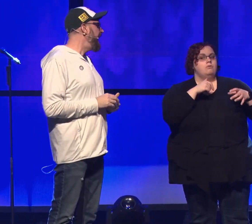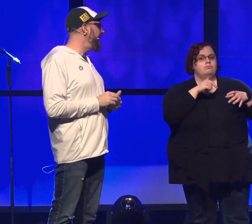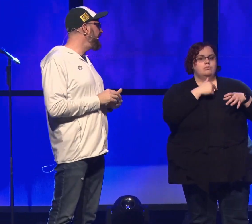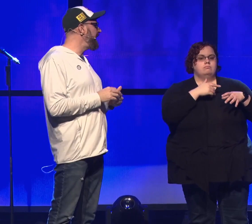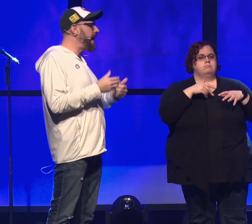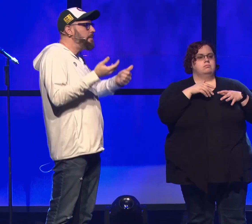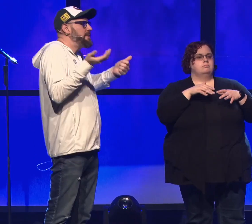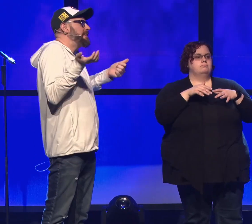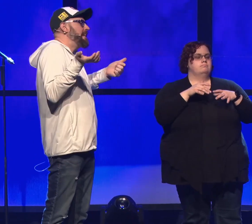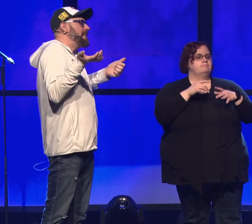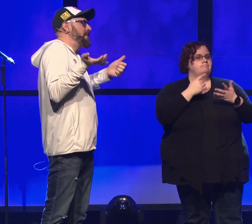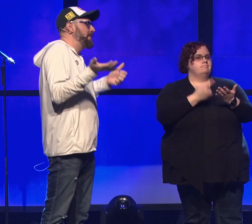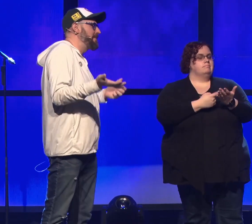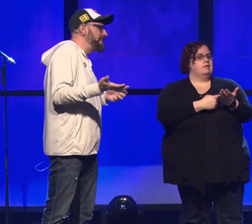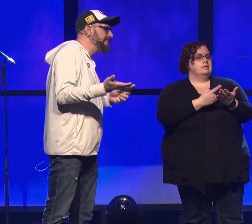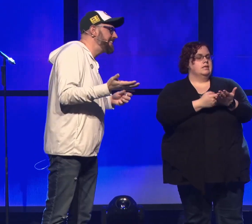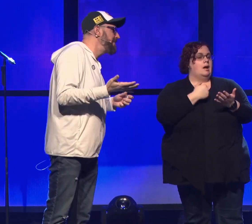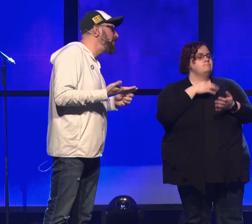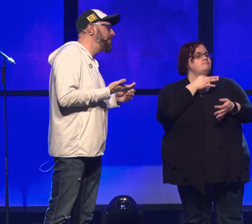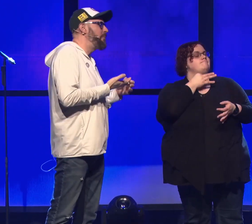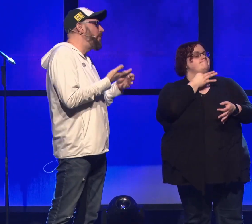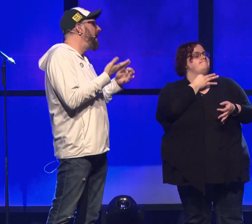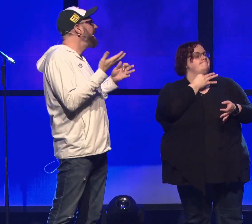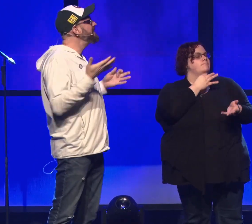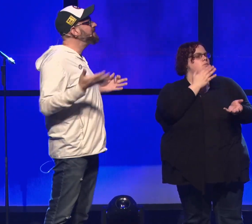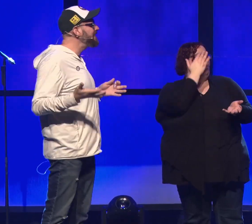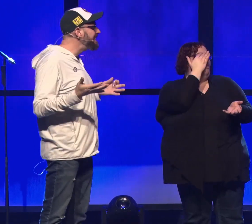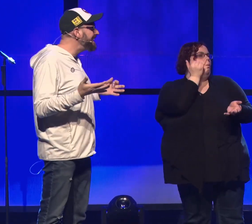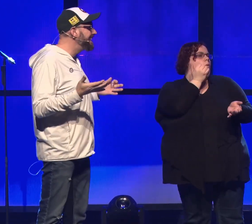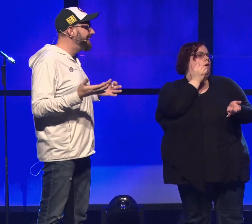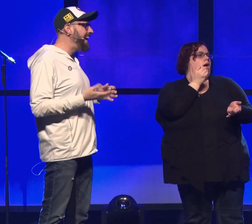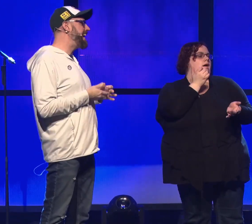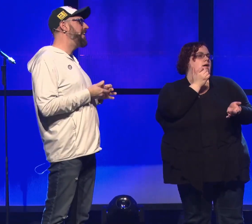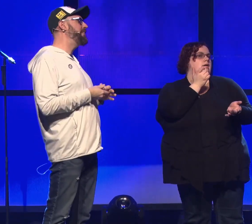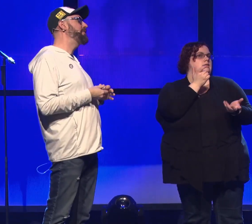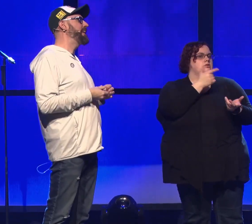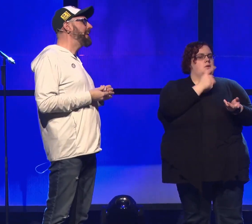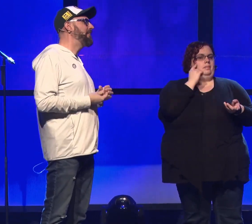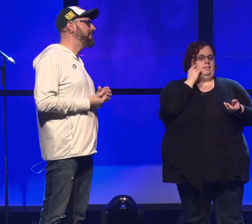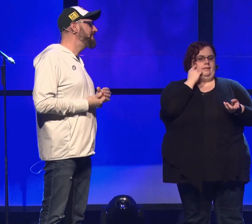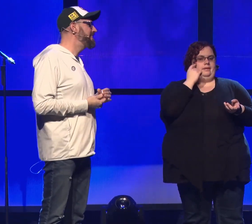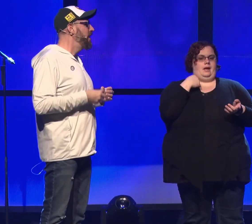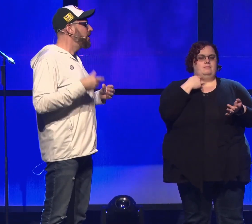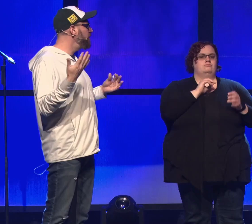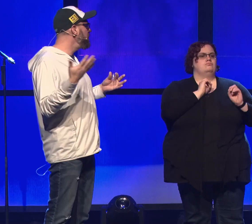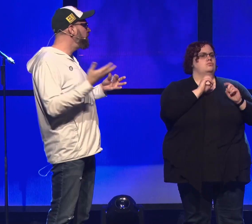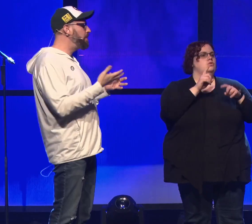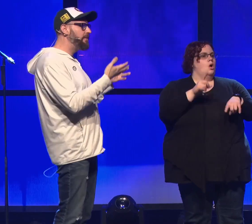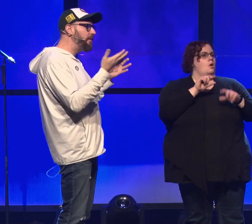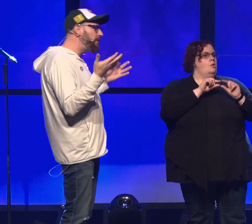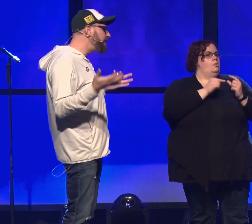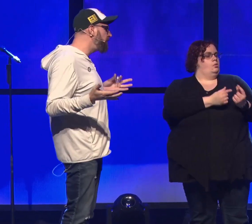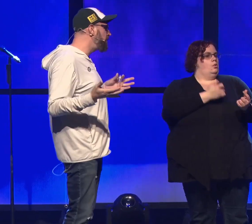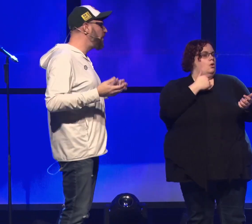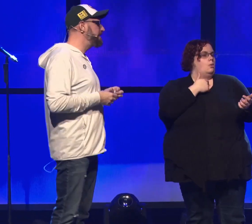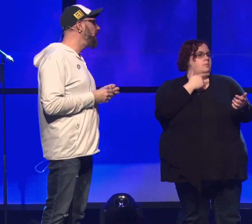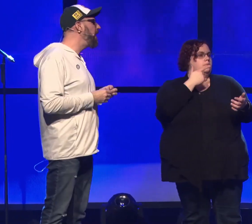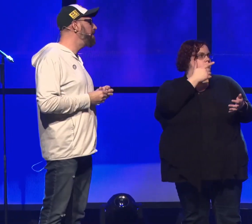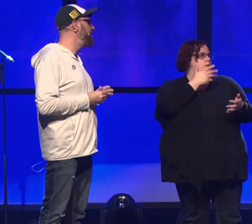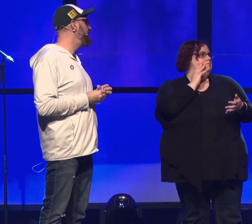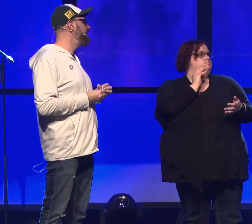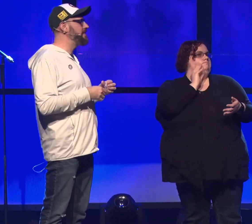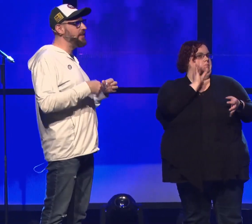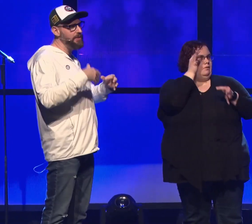it. And I'm just kind of curious, why did you think, hey, I'll go check out this group? You've been around faith for a